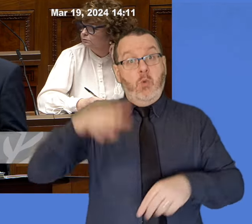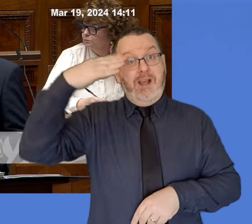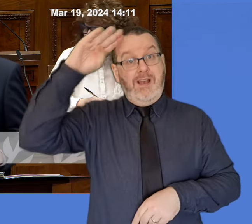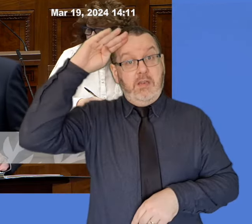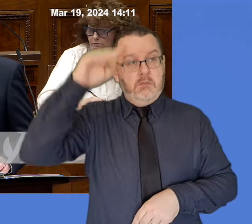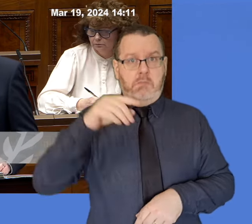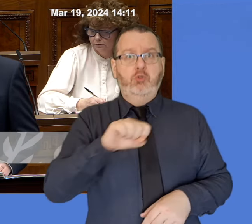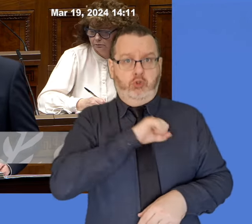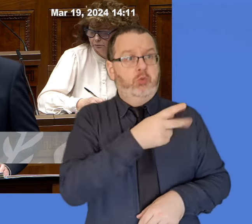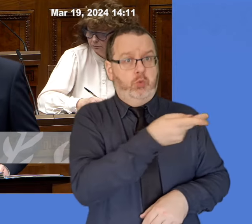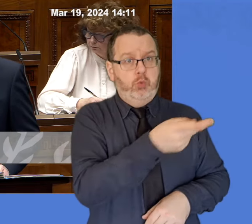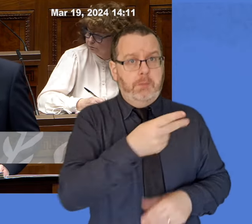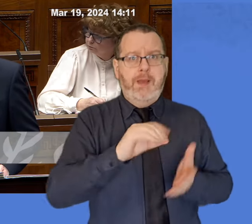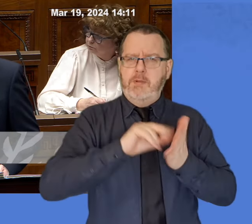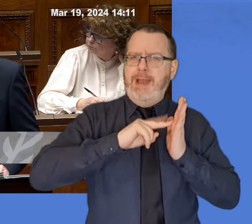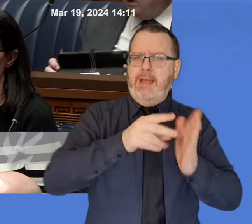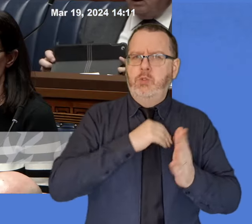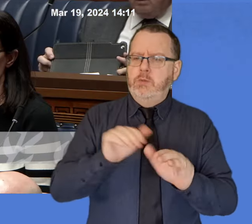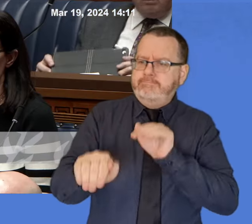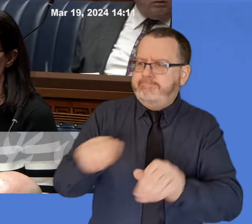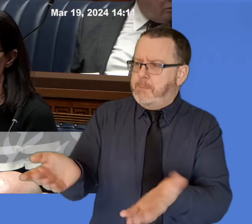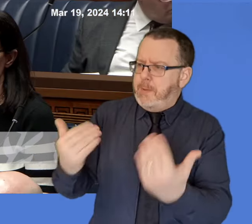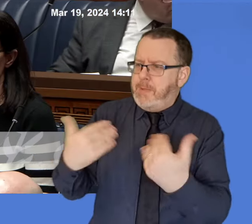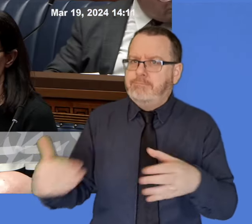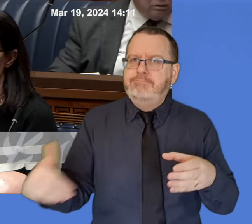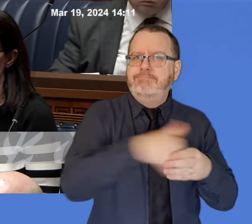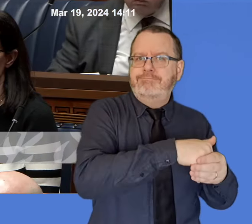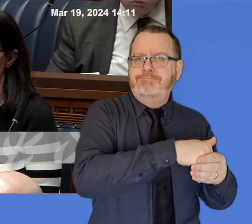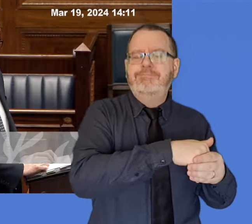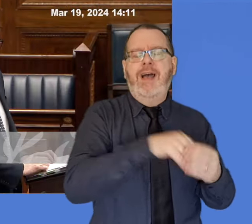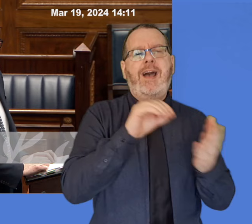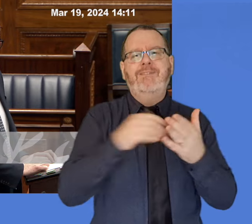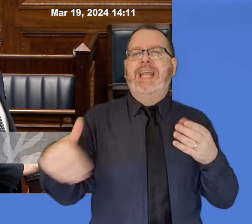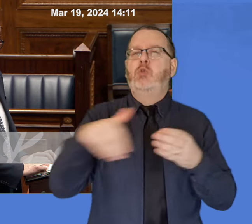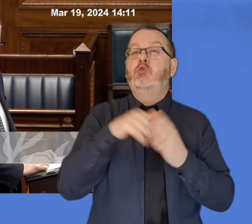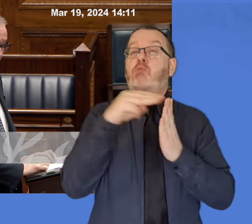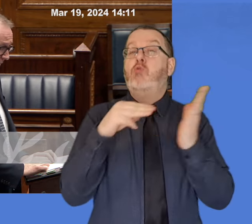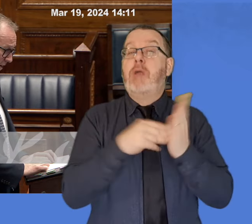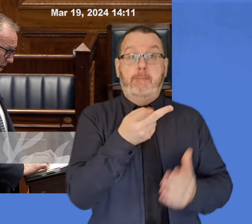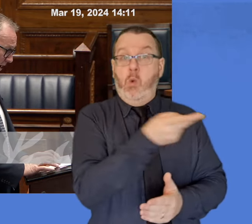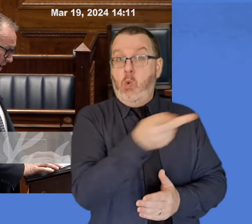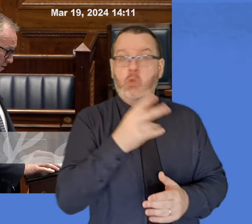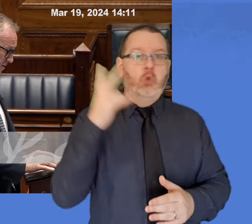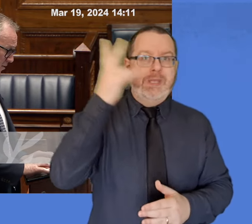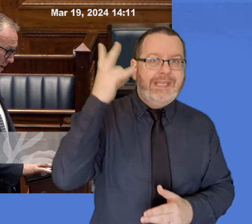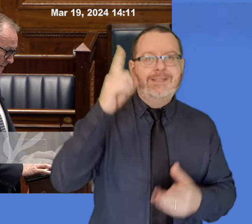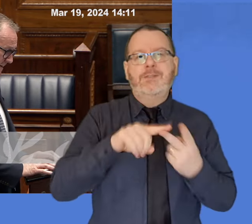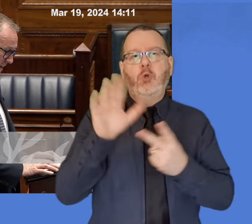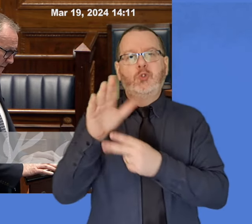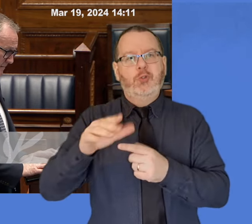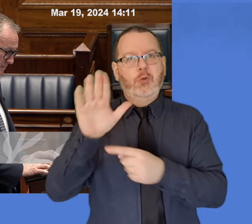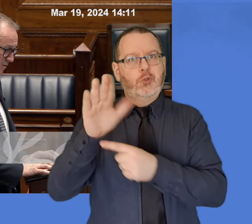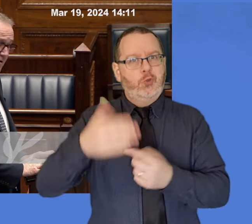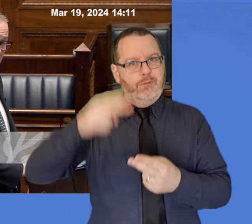include people who have arrived in this country to try and access further and higher education as well. So there are inclusion programmes,